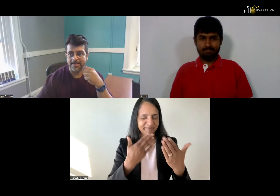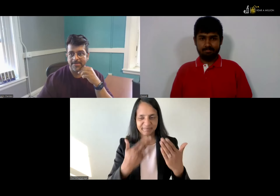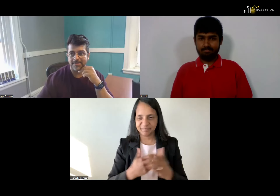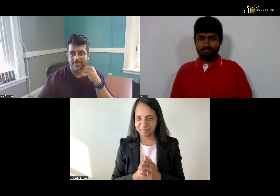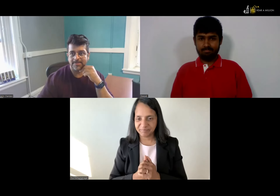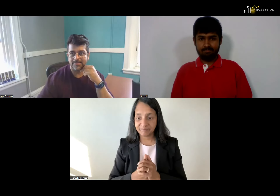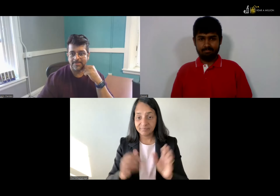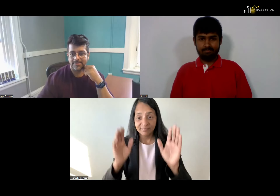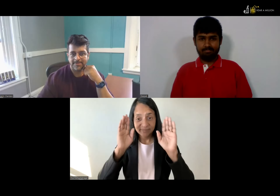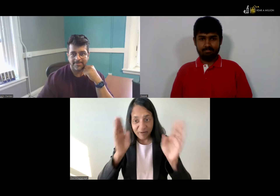spotlight.